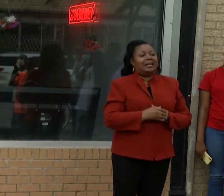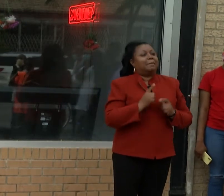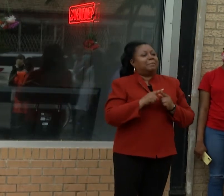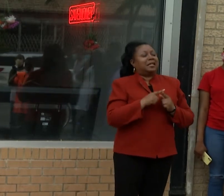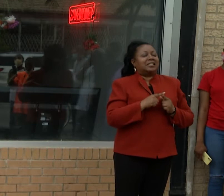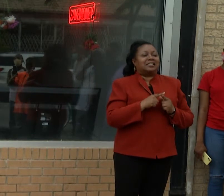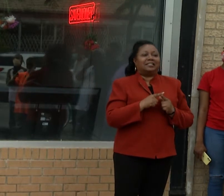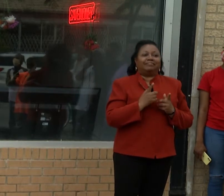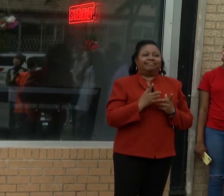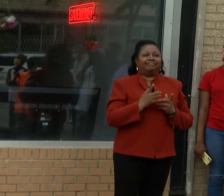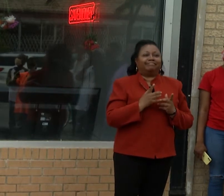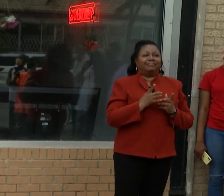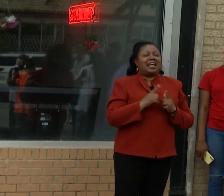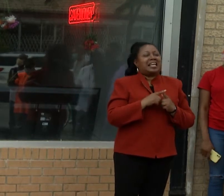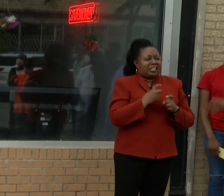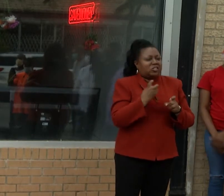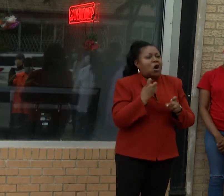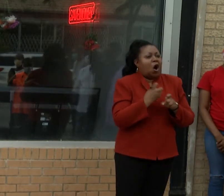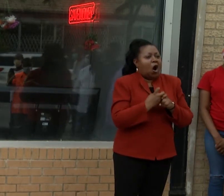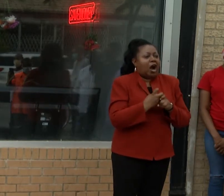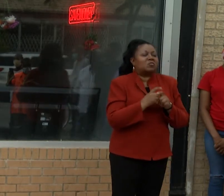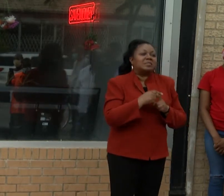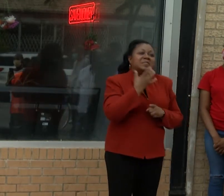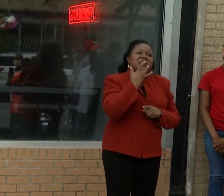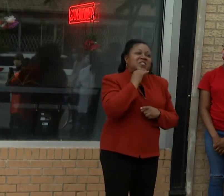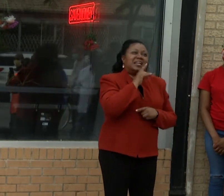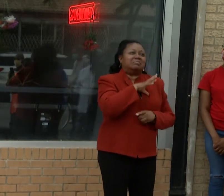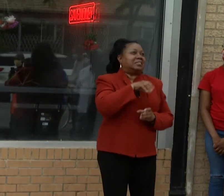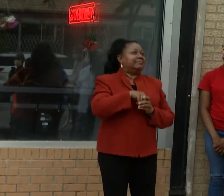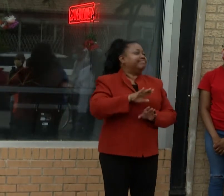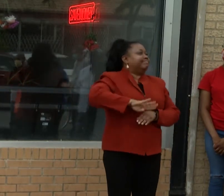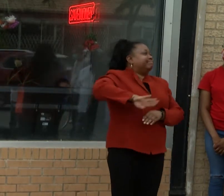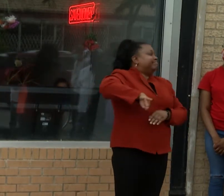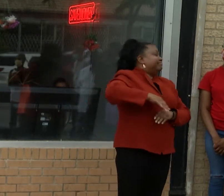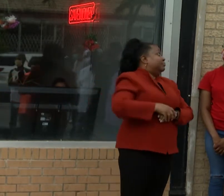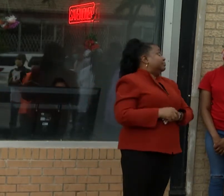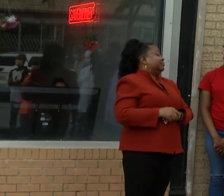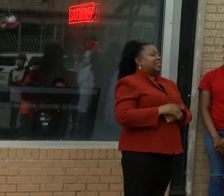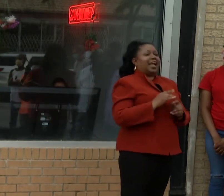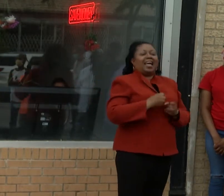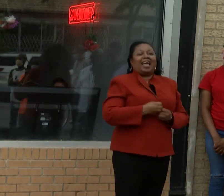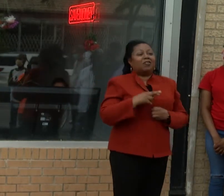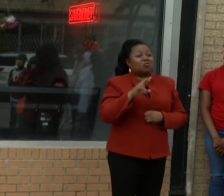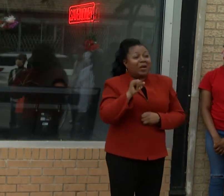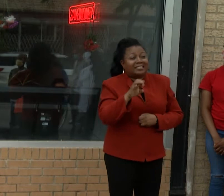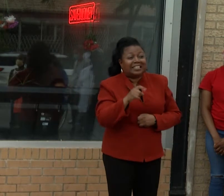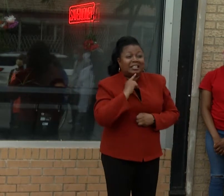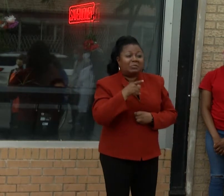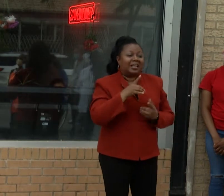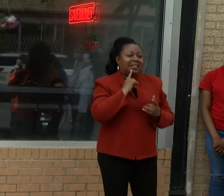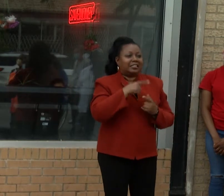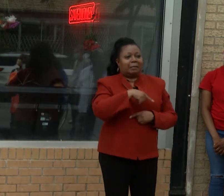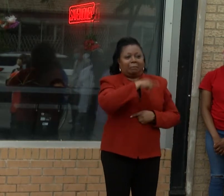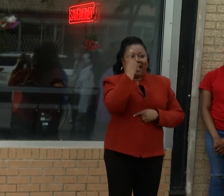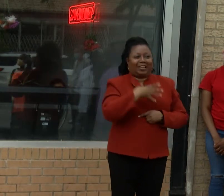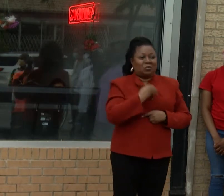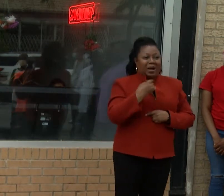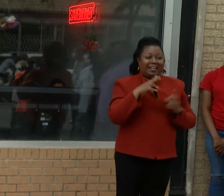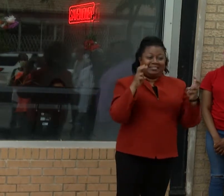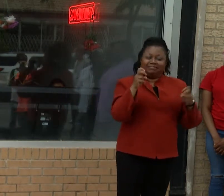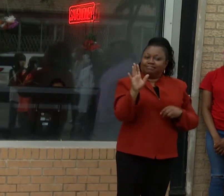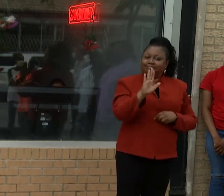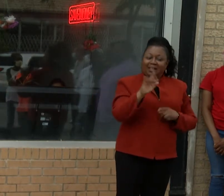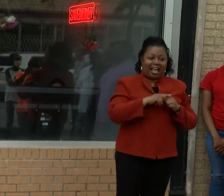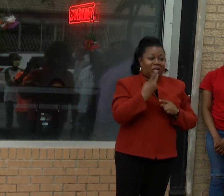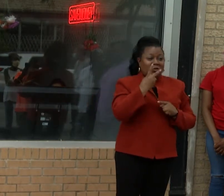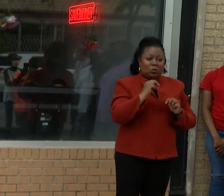but it is hard, and it's hard because we would rather not get involved, think racism is mainly a black and white issue,